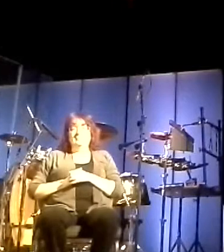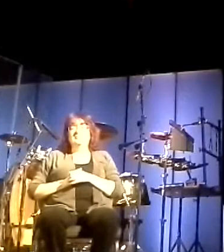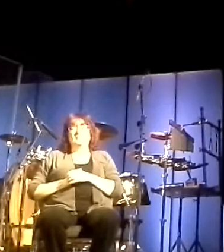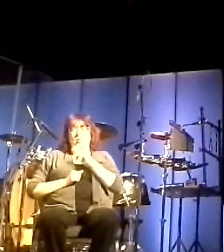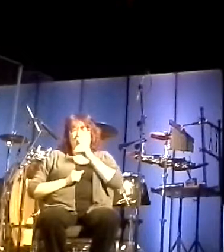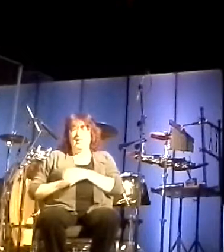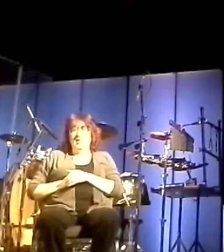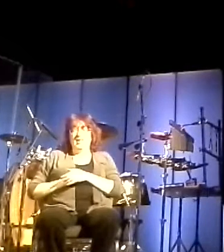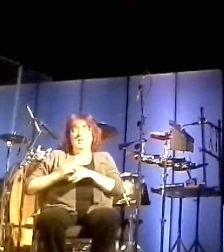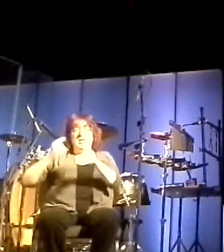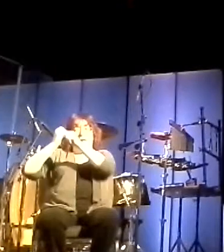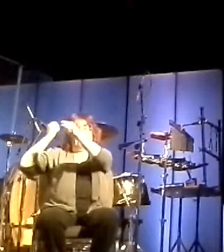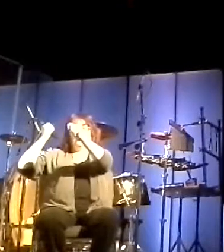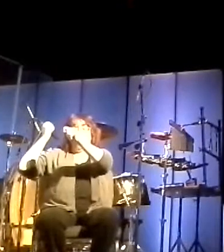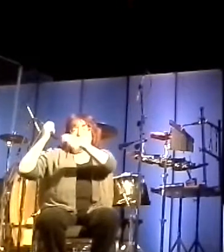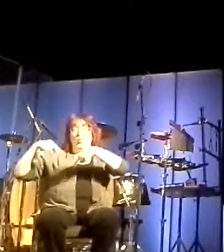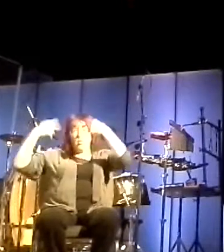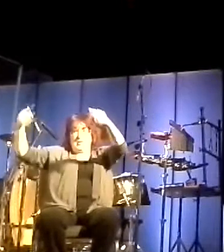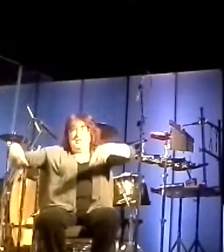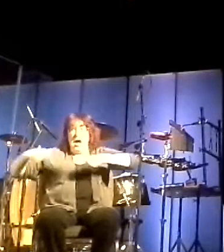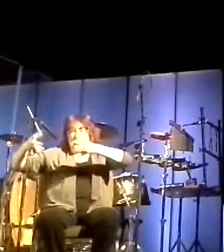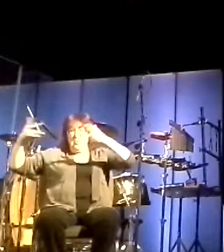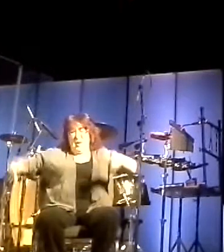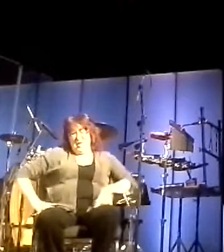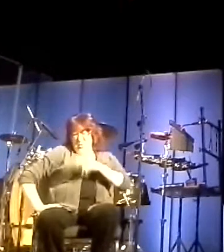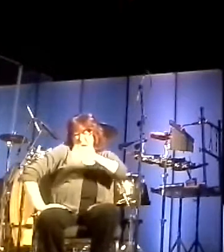goodness. Really? You had to have a truck that big? The tires that big? Really?